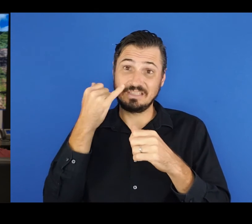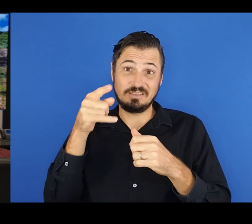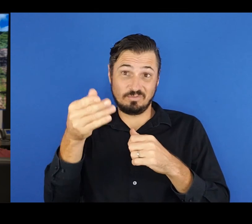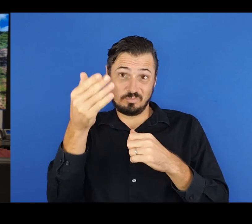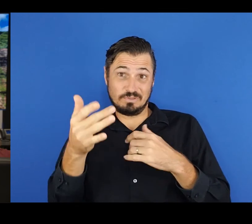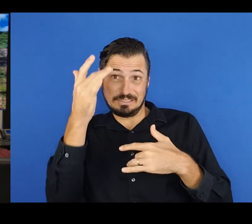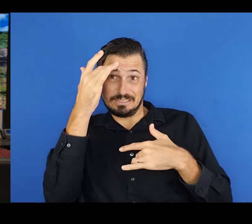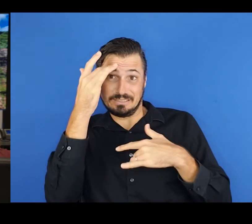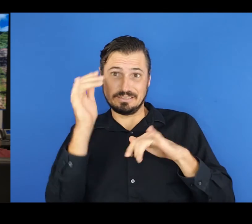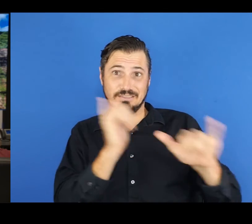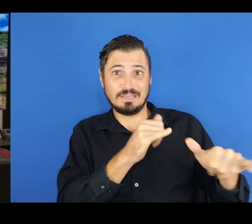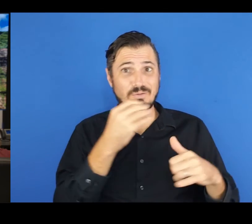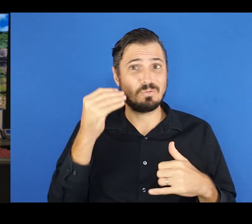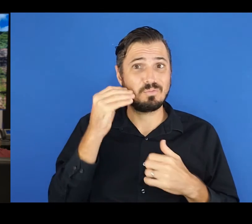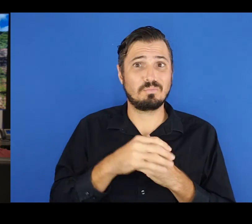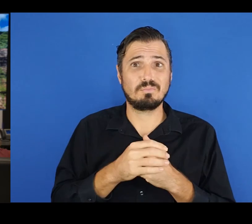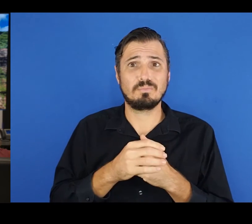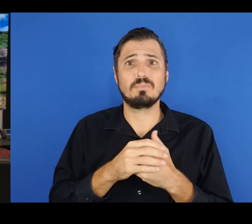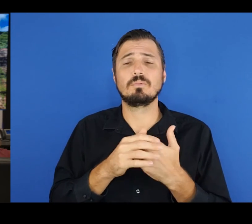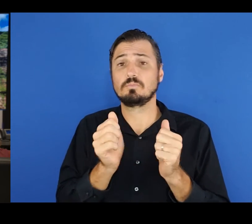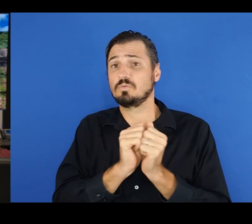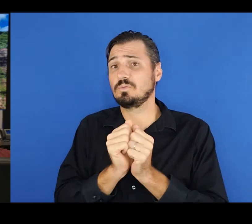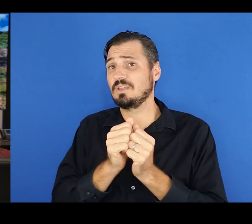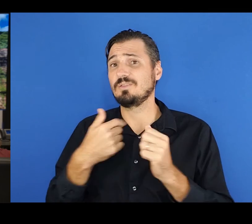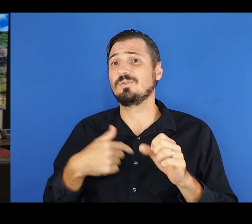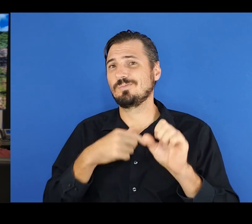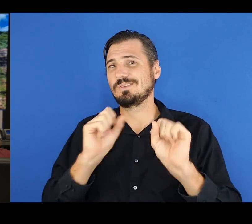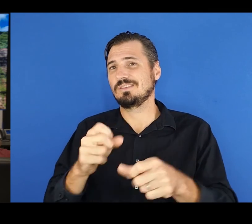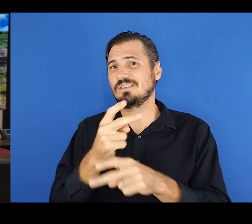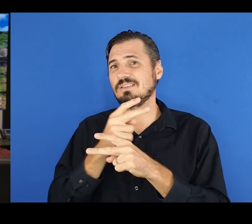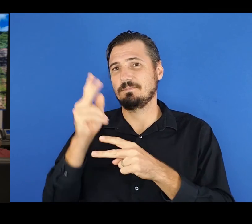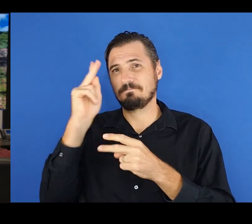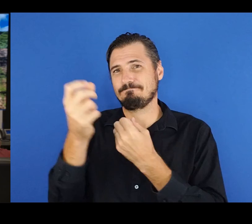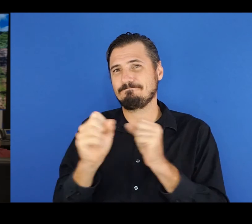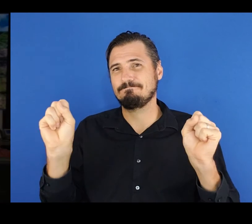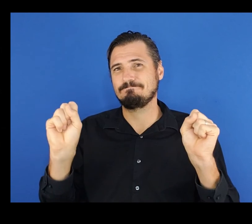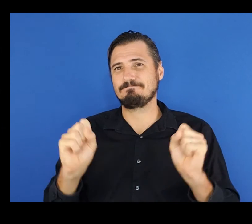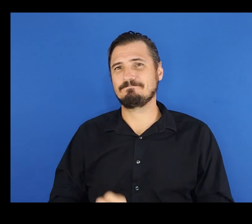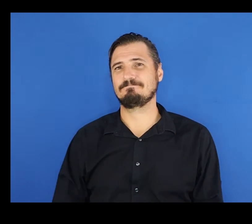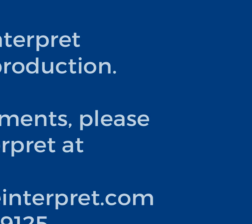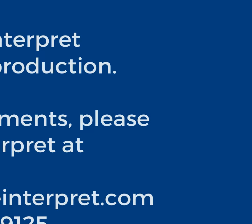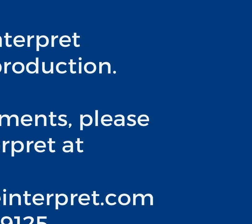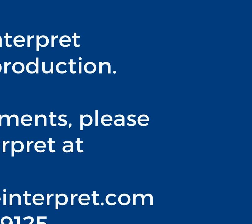importantly, stay home if you are sick. Together, we can help to keep Kauai safe.